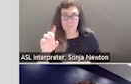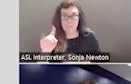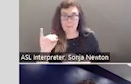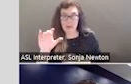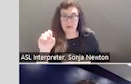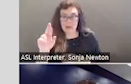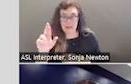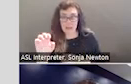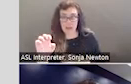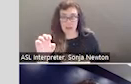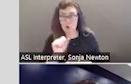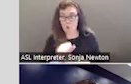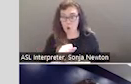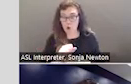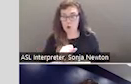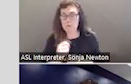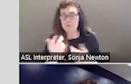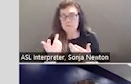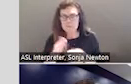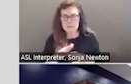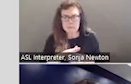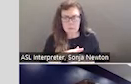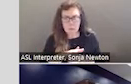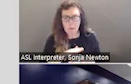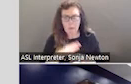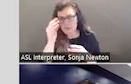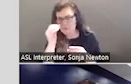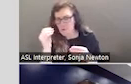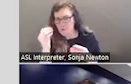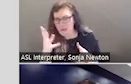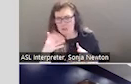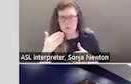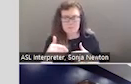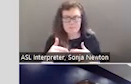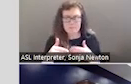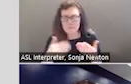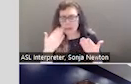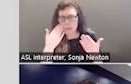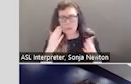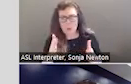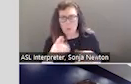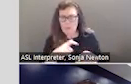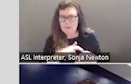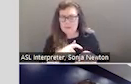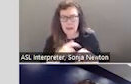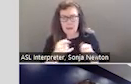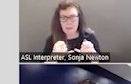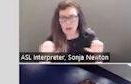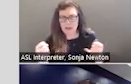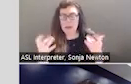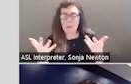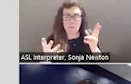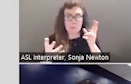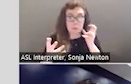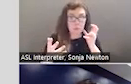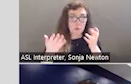very slow amount of information coming, and we're not sure where they are on the timeline, but that is something that we've heard